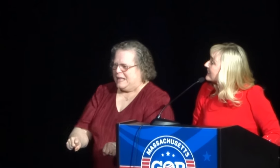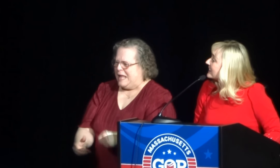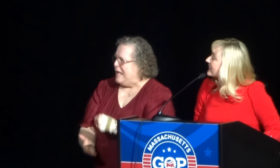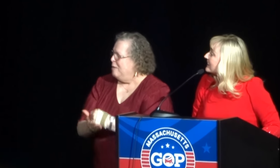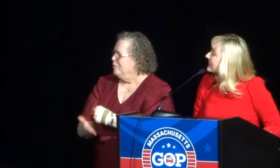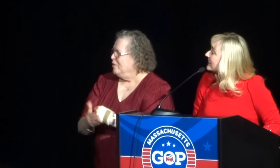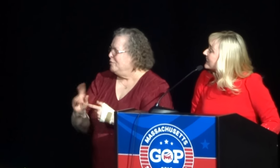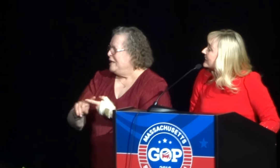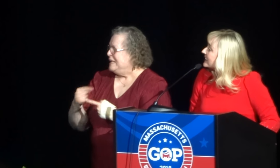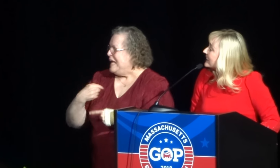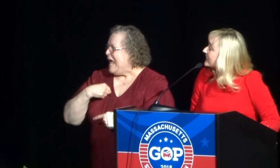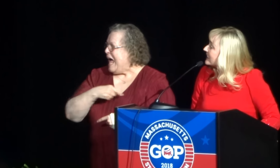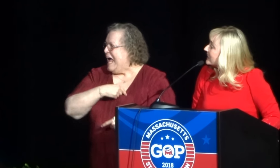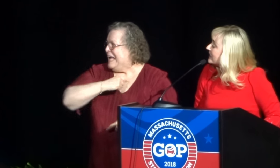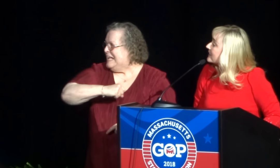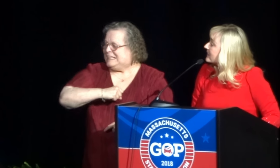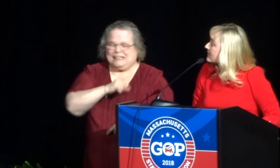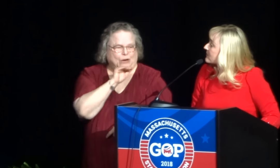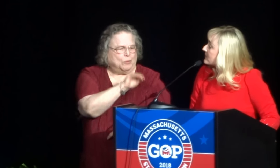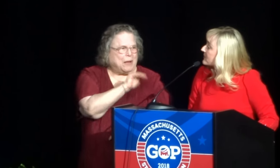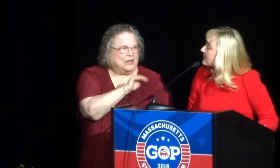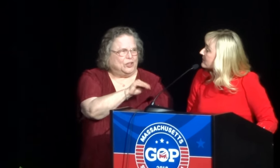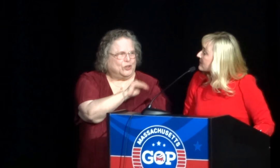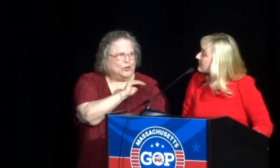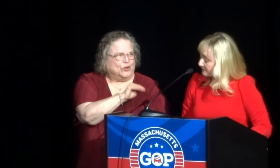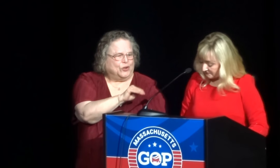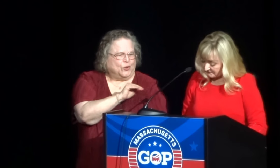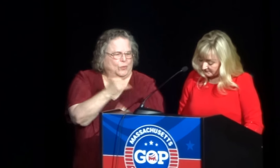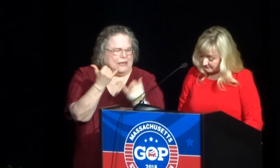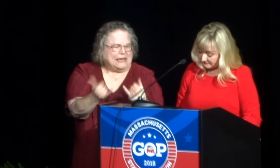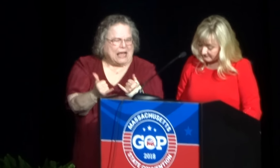friend. The chair hesitates to remind you that you are now at